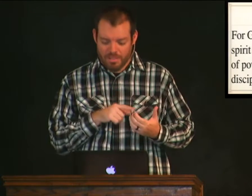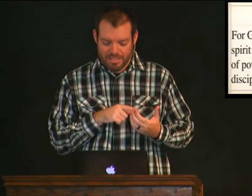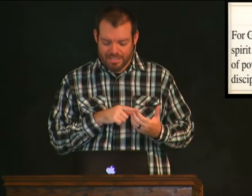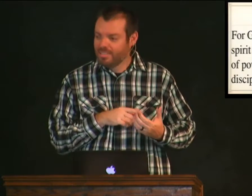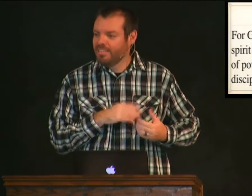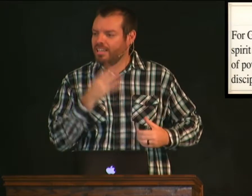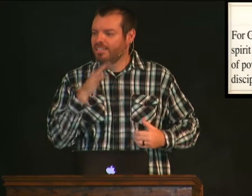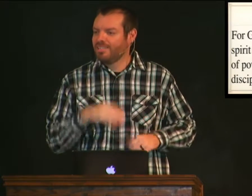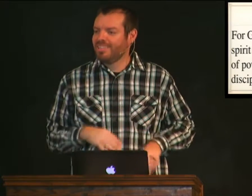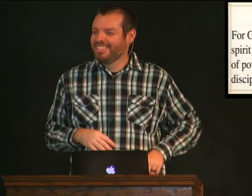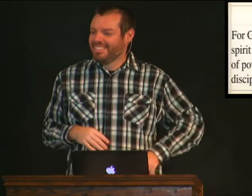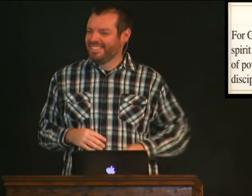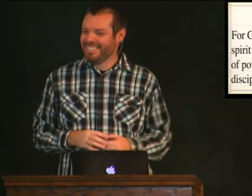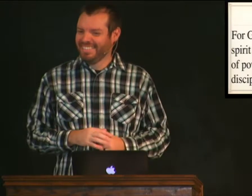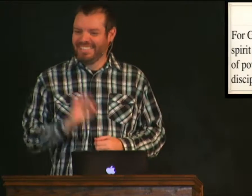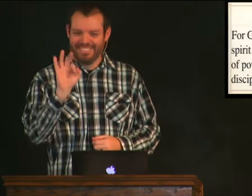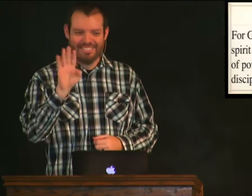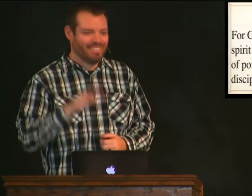my Facebook.